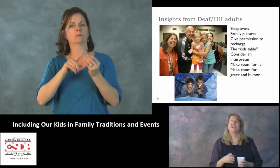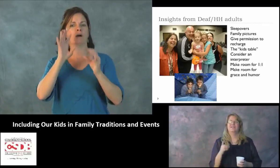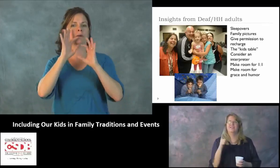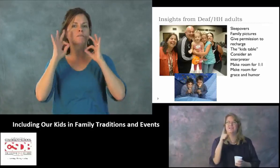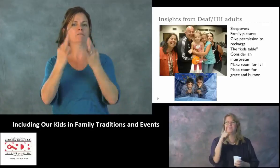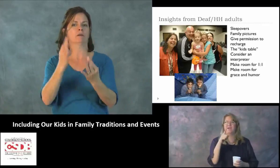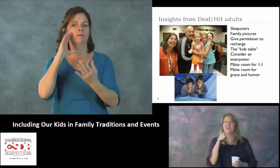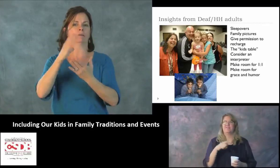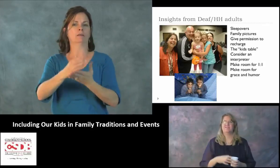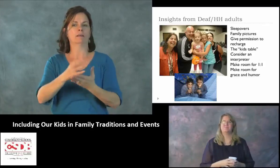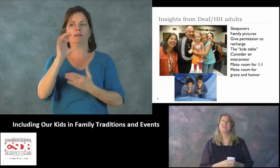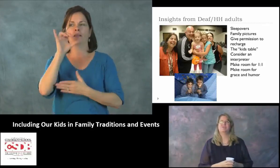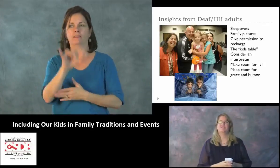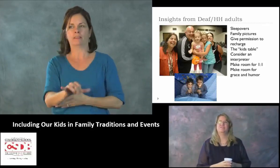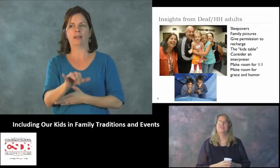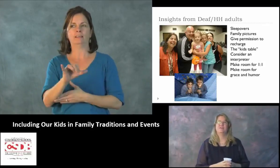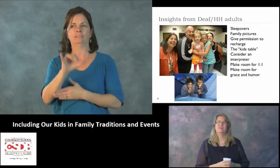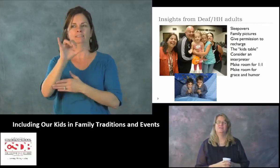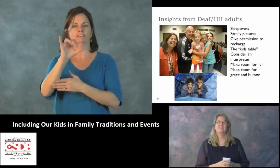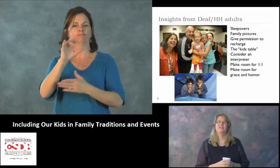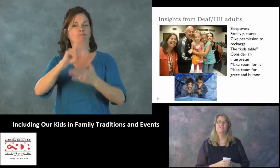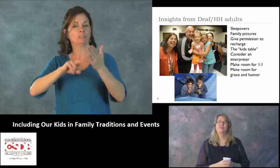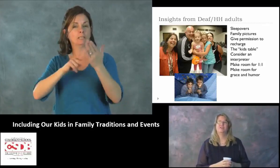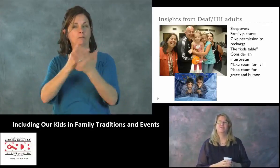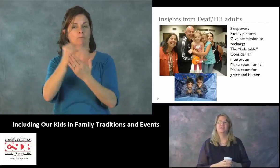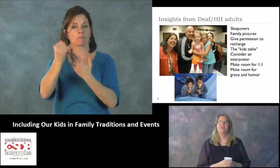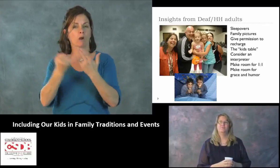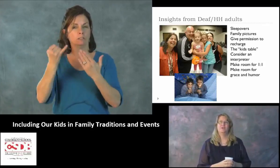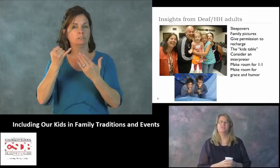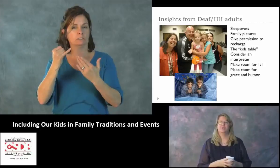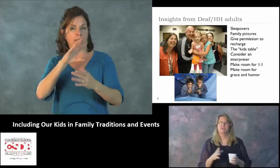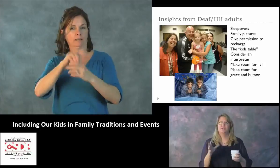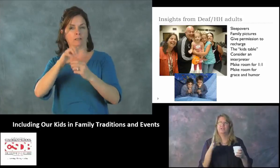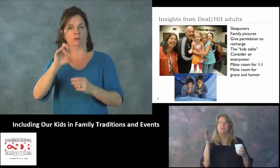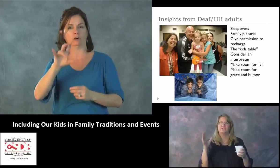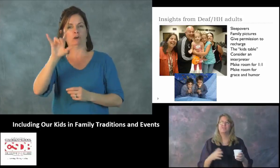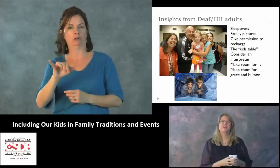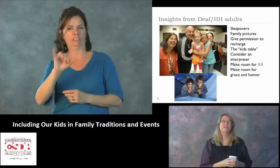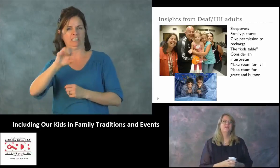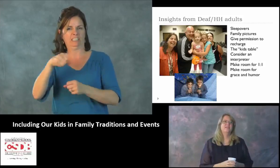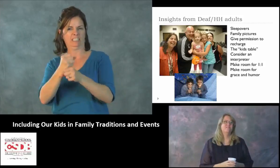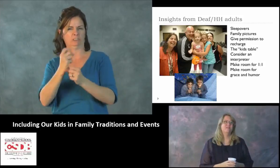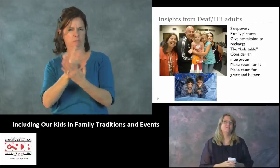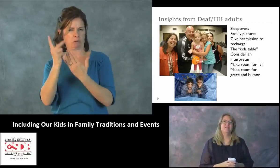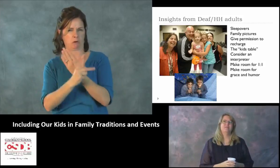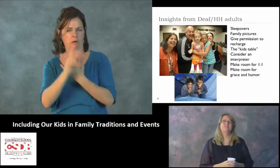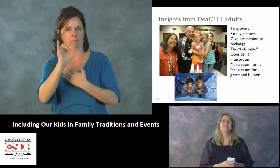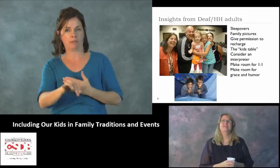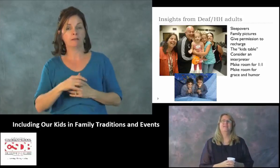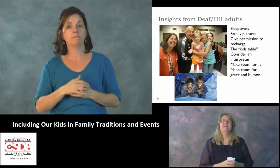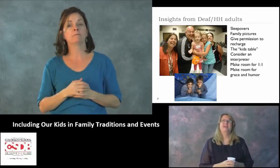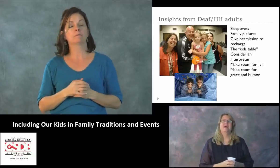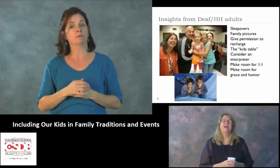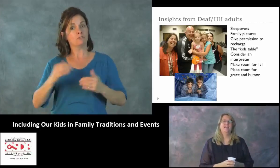pictures, and that's why I have this picture of integrated reading project, early years family